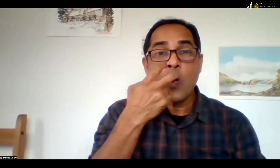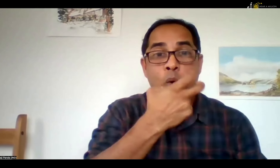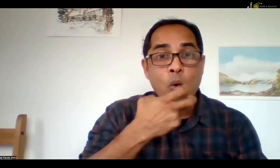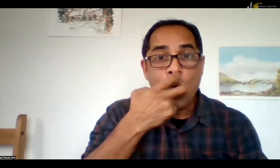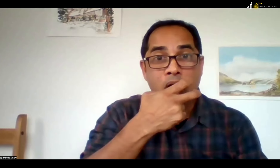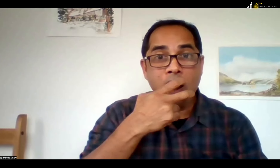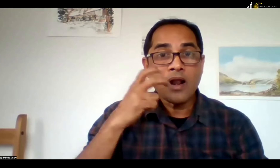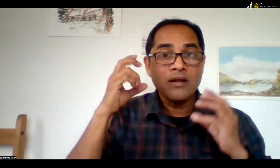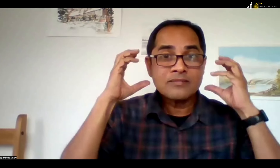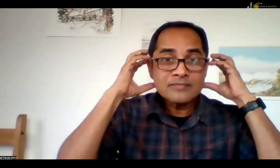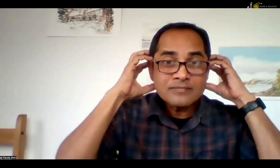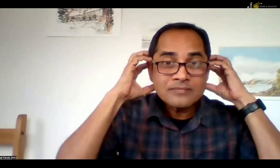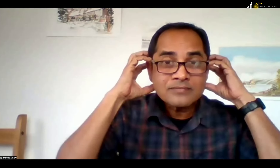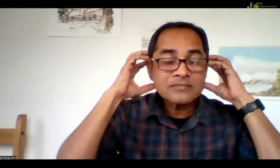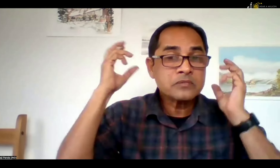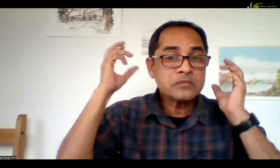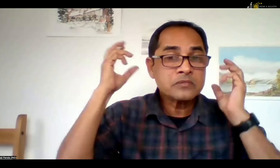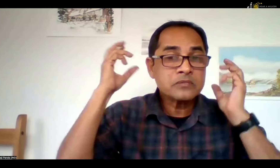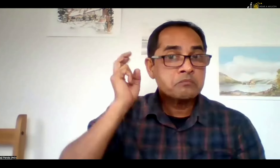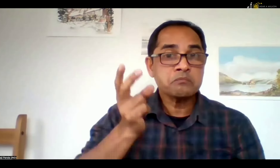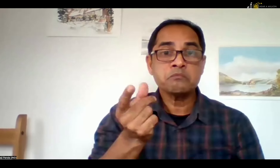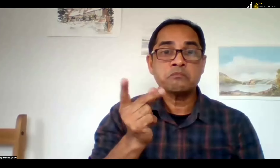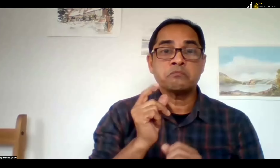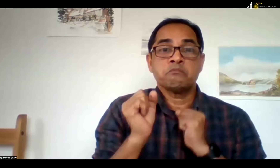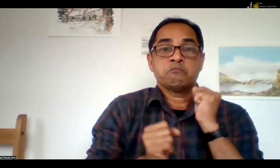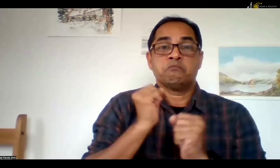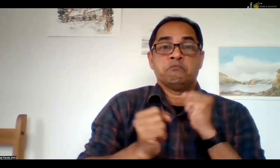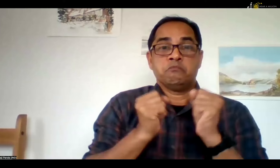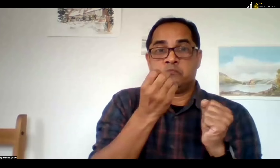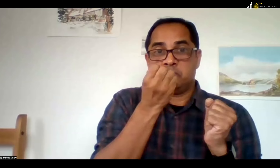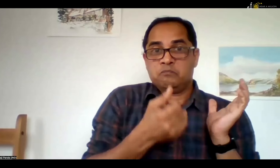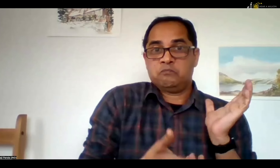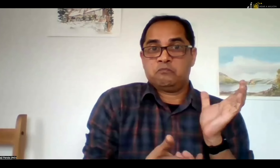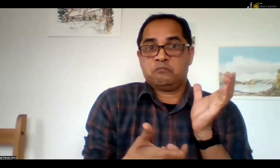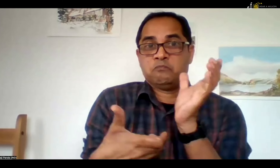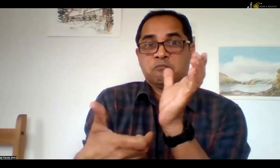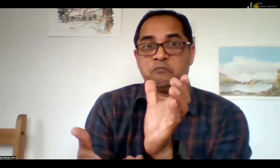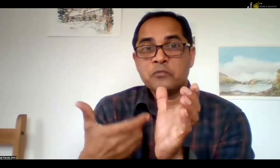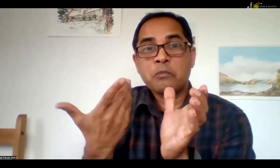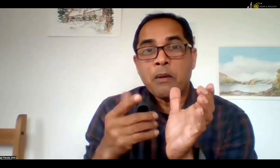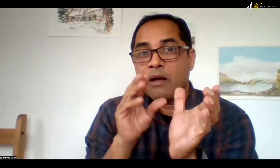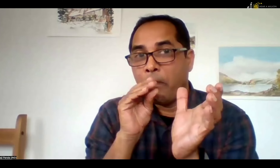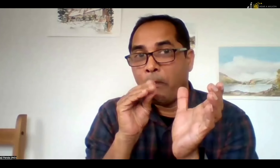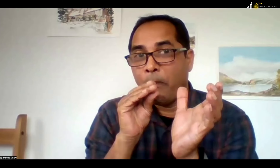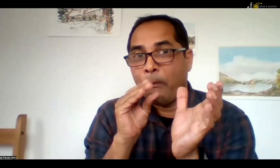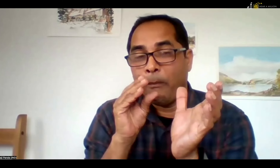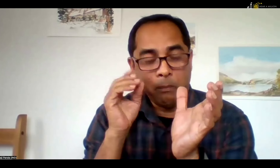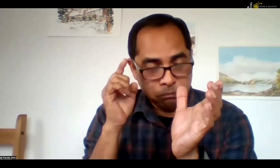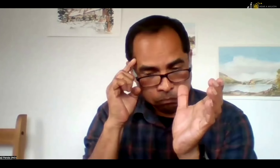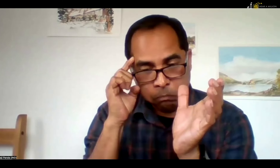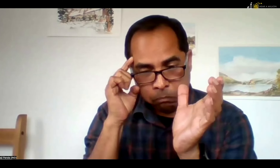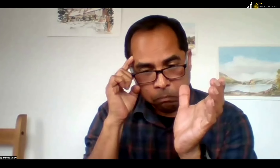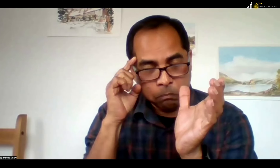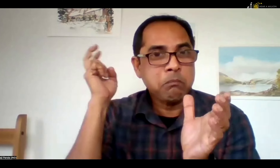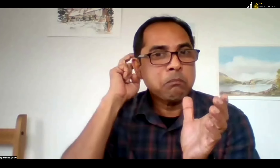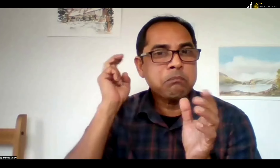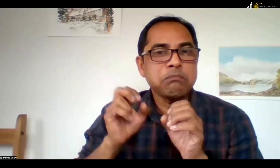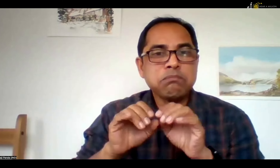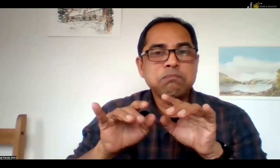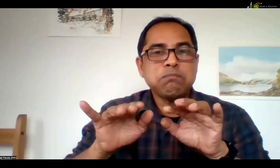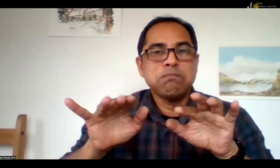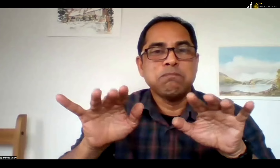so there's a lot of in-depth education these people also need, and also let them know about, the thing is, when you see the